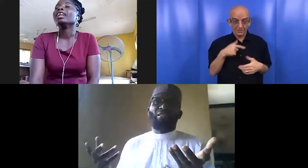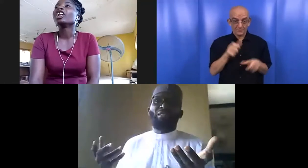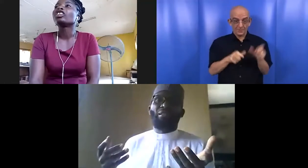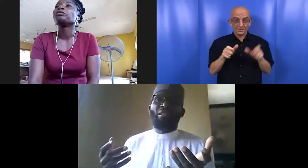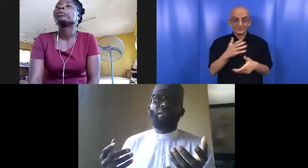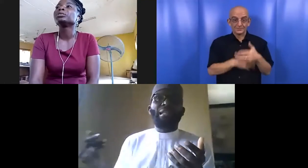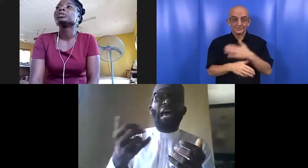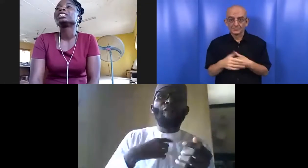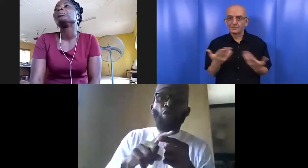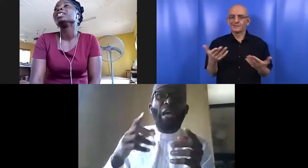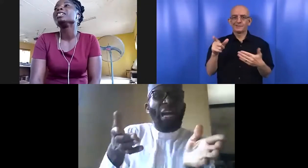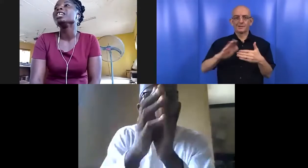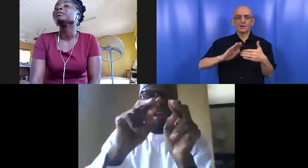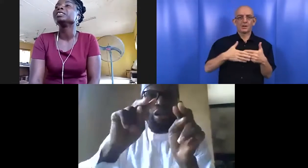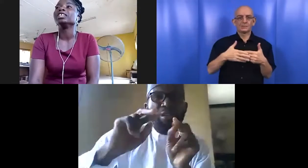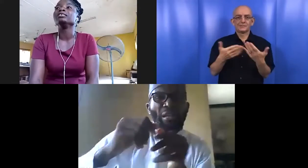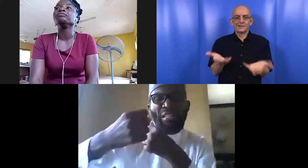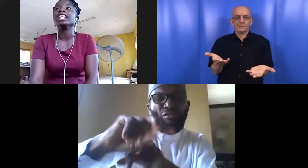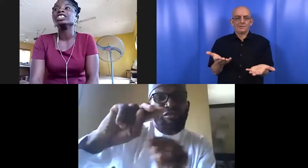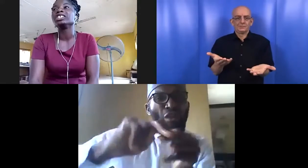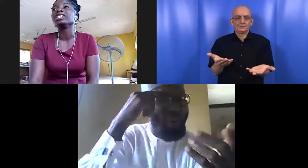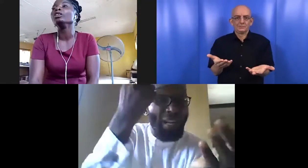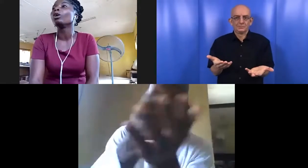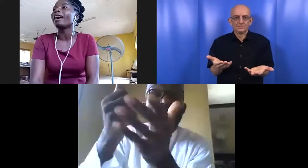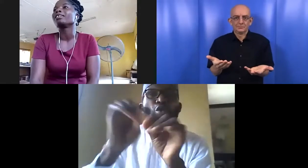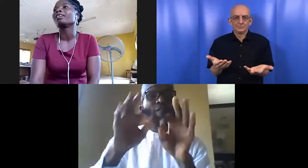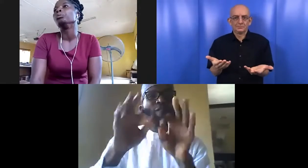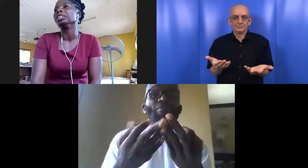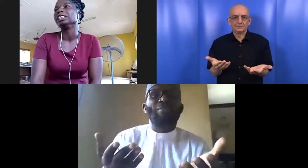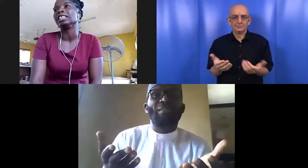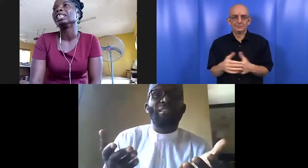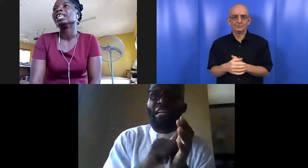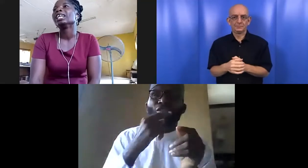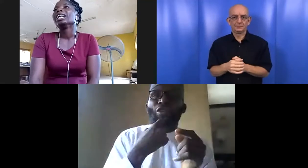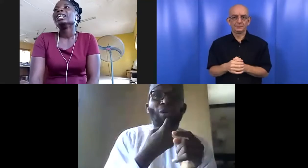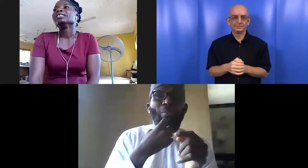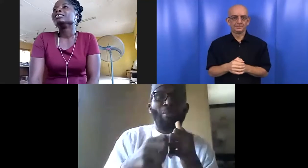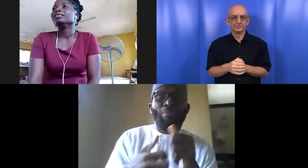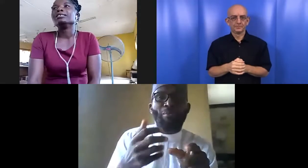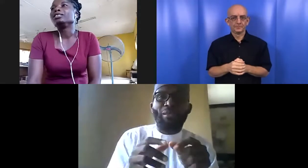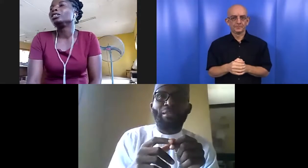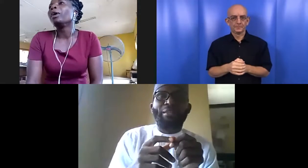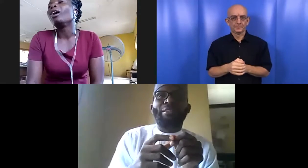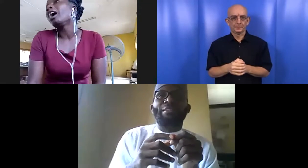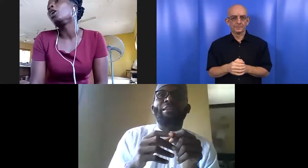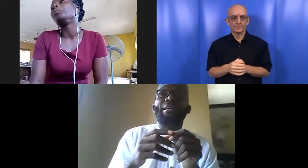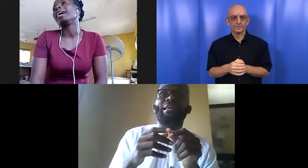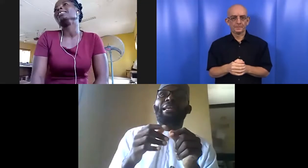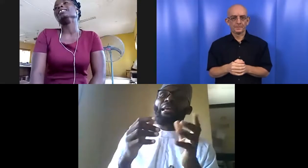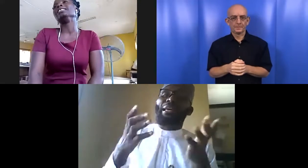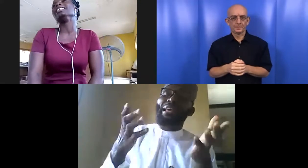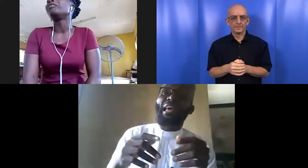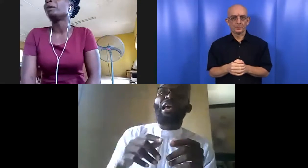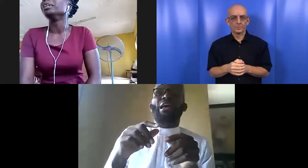And a lot of persons with disability live in villages, in local community. They were all helped